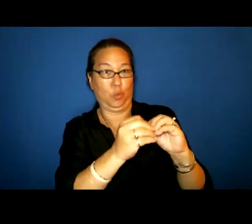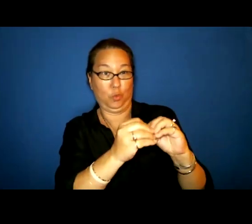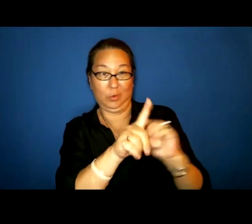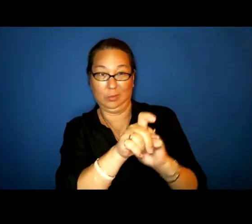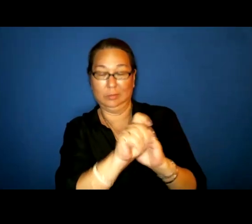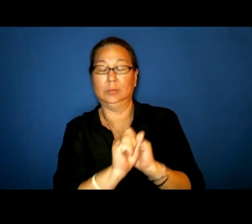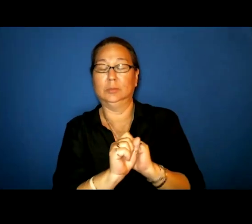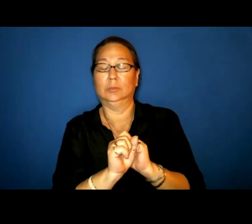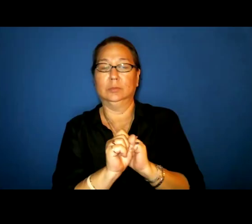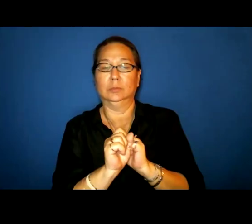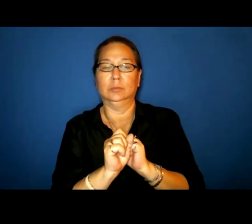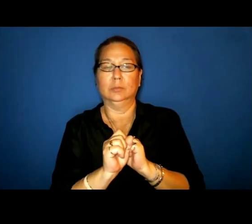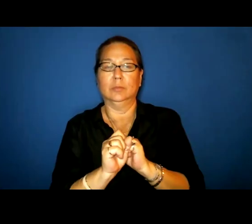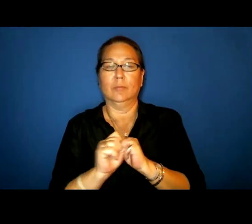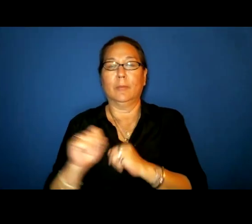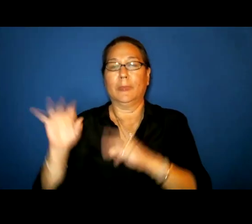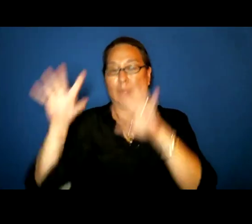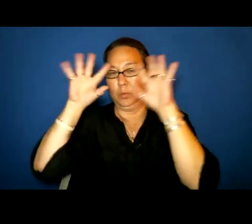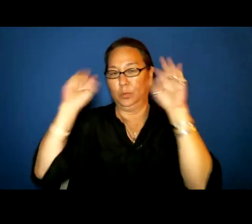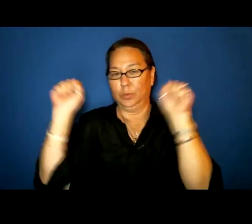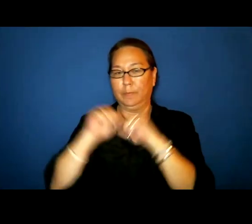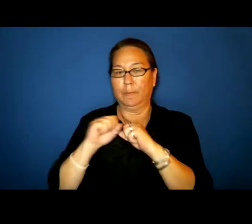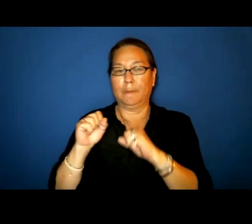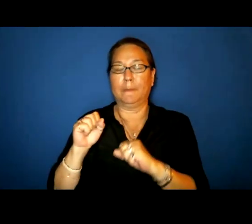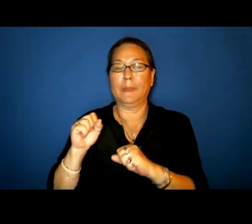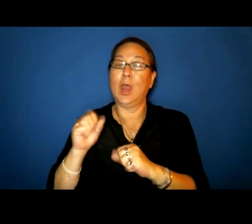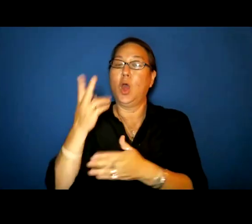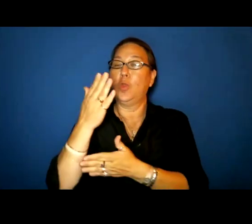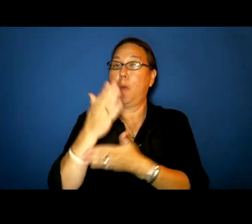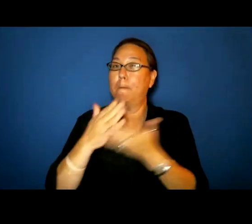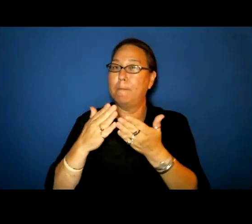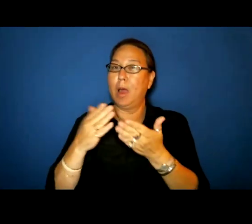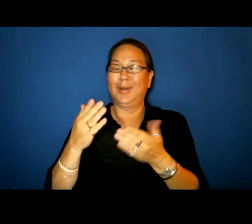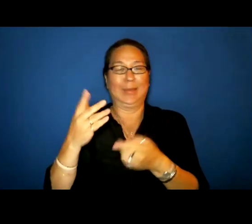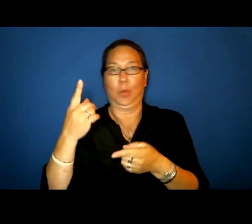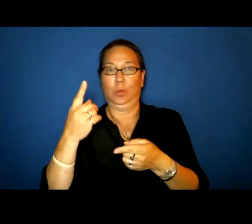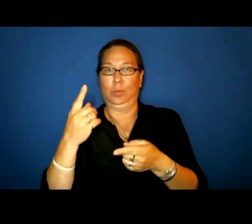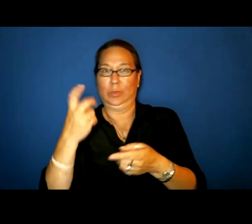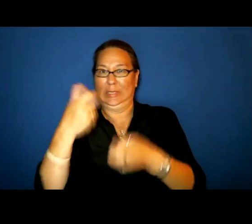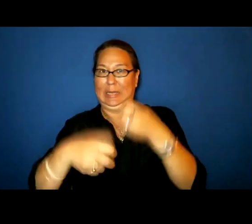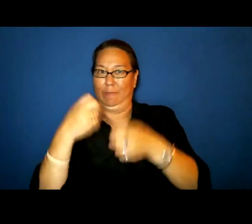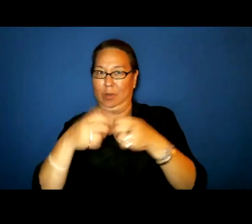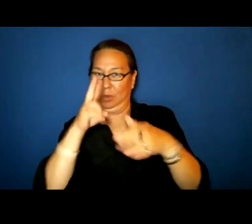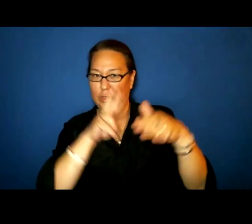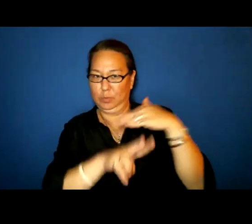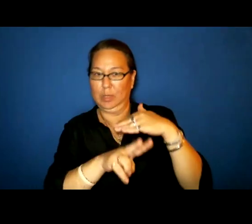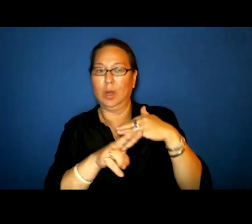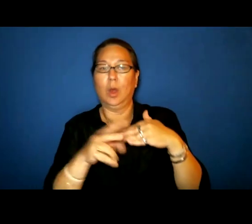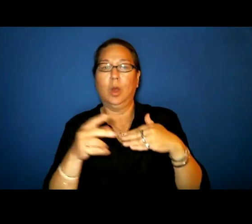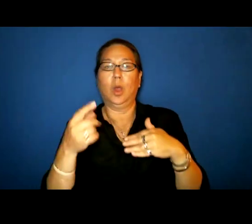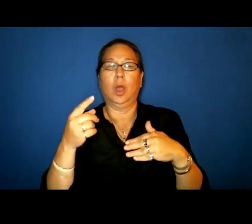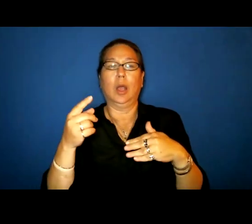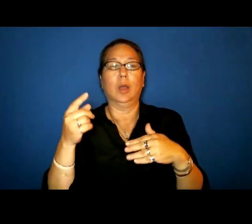predict, we had seen 3 historic years of our multilingual learner and immigrant students coming in to